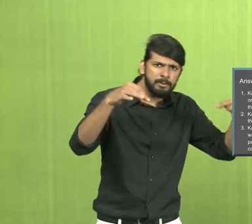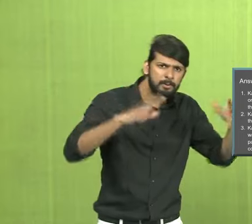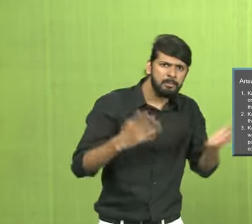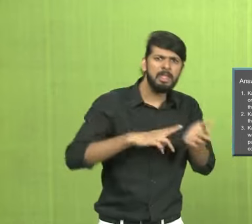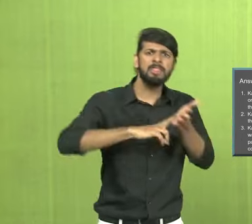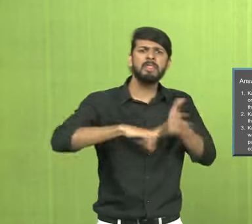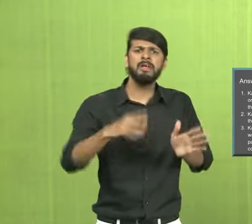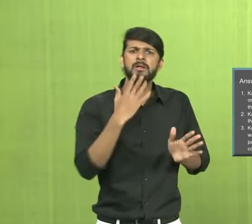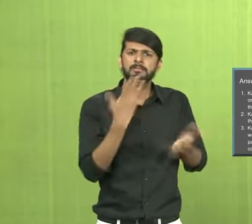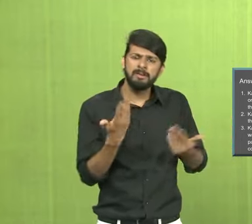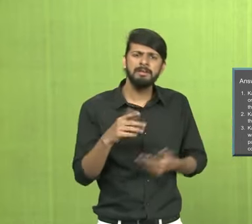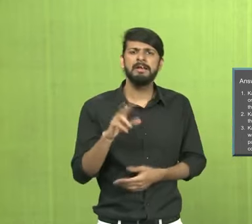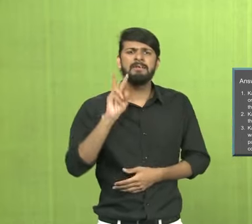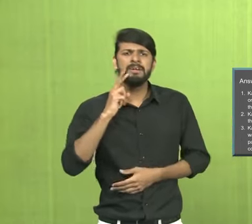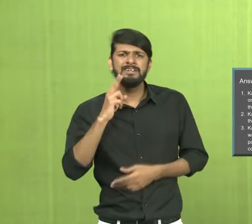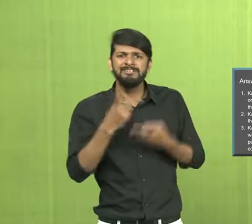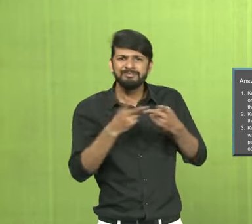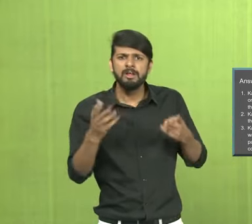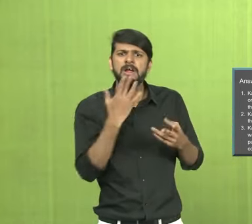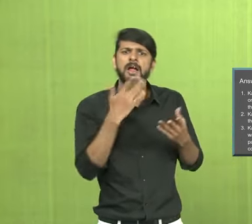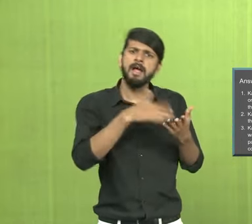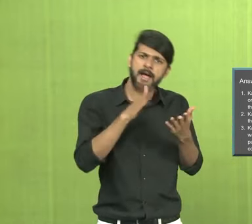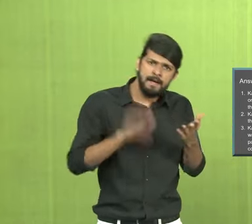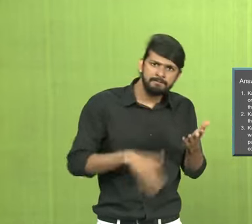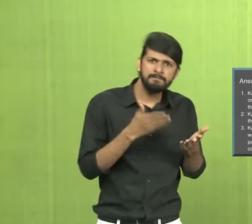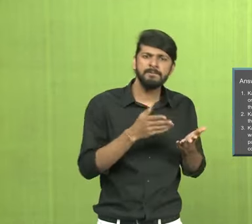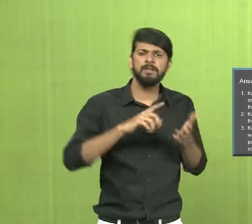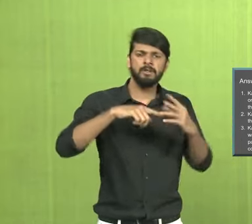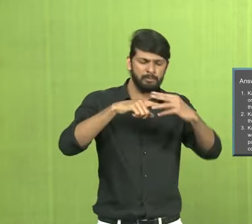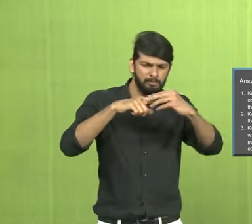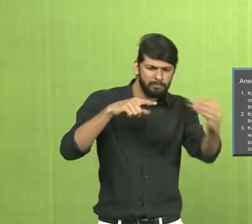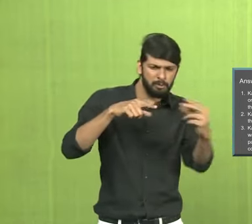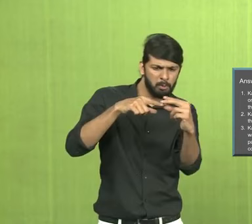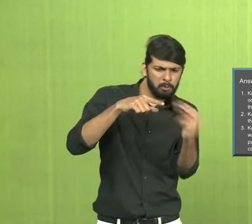The materials which are used were paper, natural or vegetable colors,